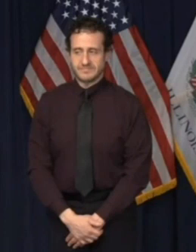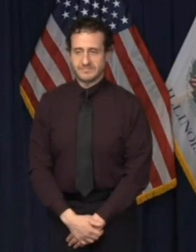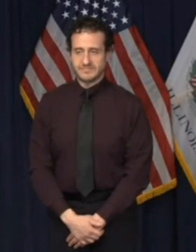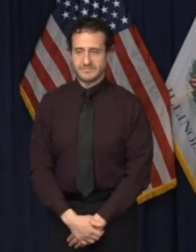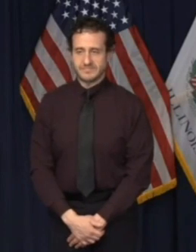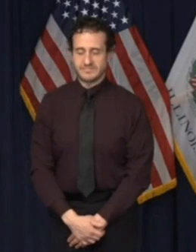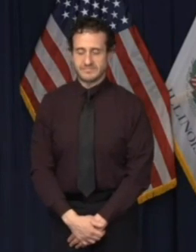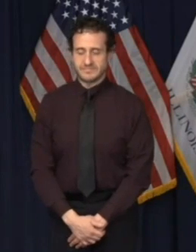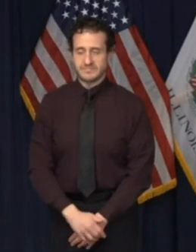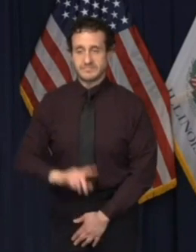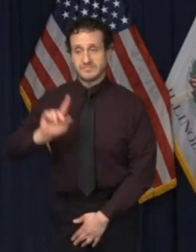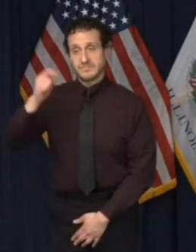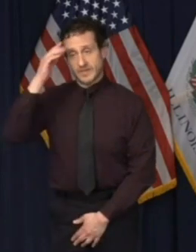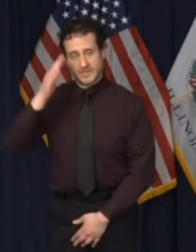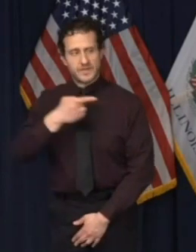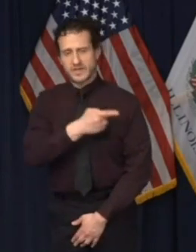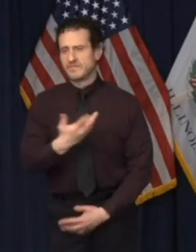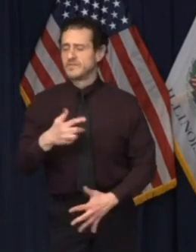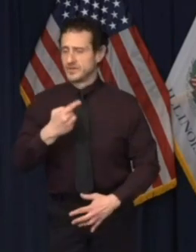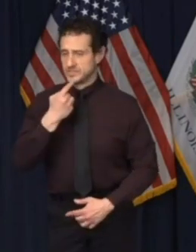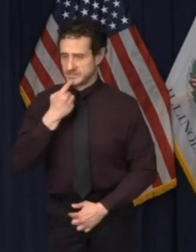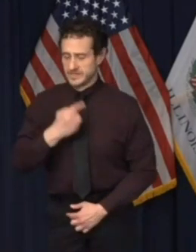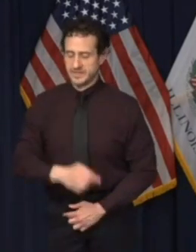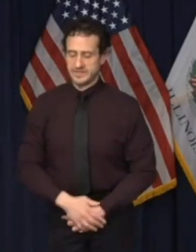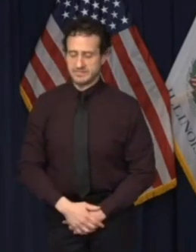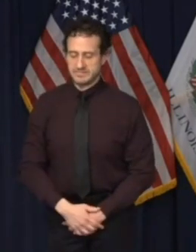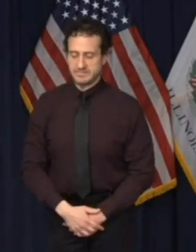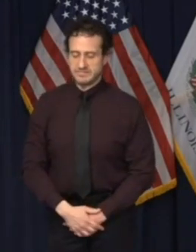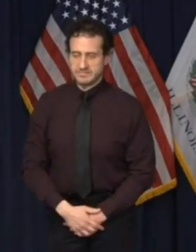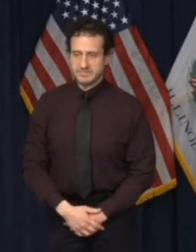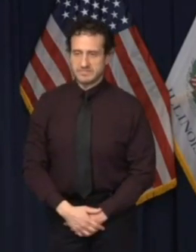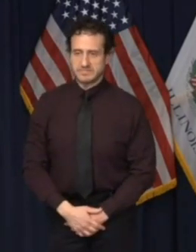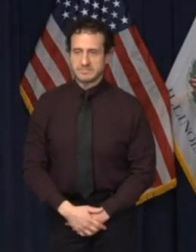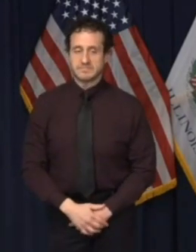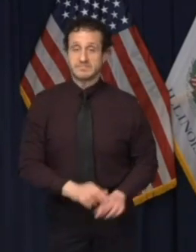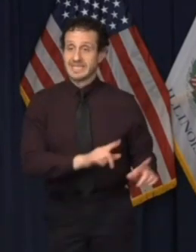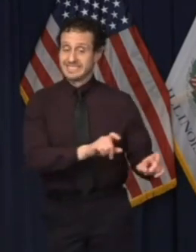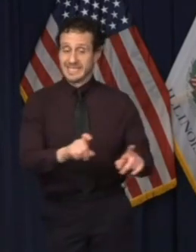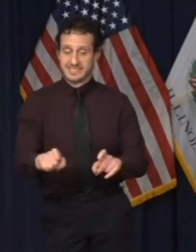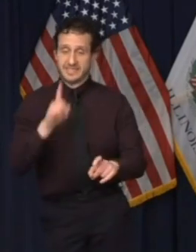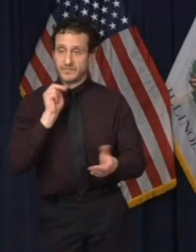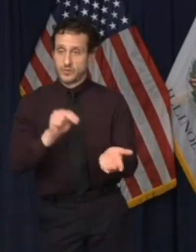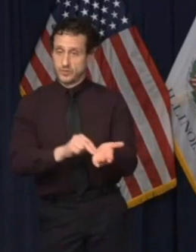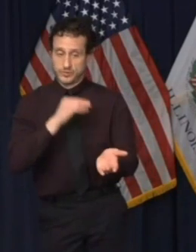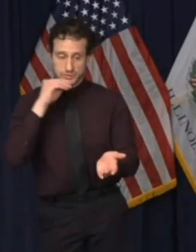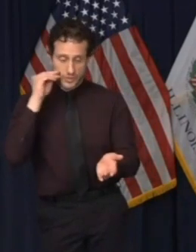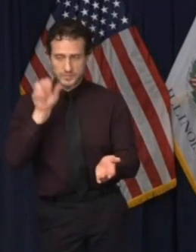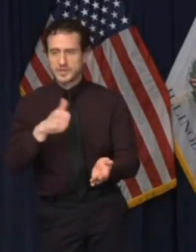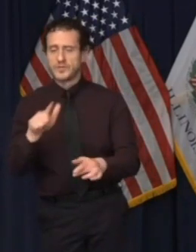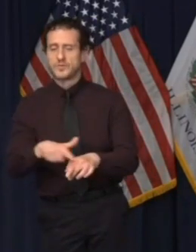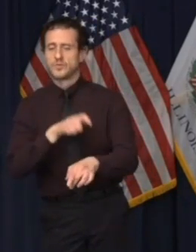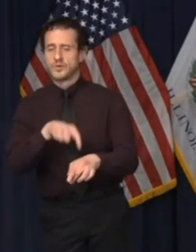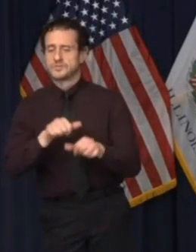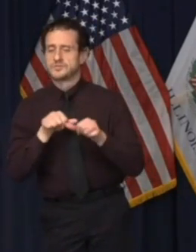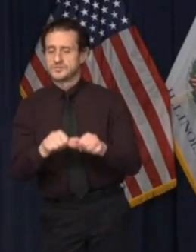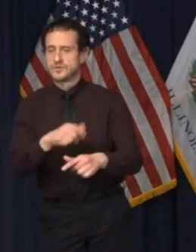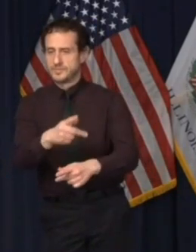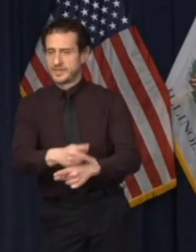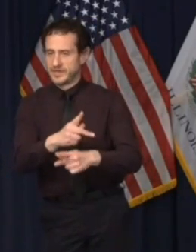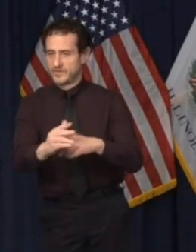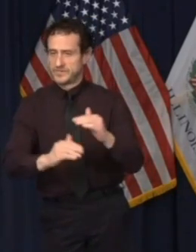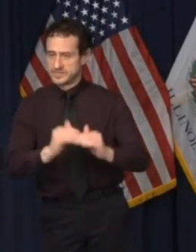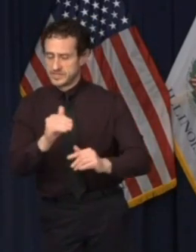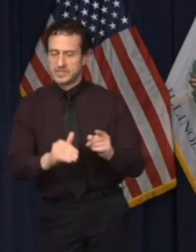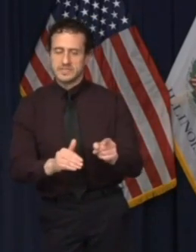As the governor mentioned, there is a two-pronged approach to testing at long-term care facilities. We